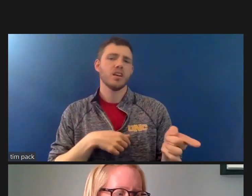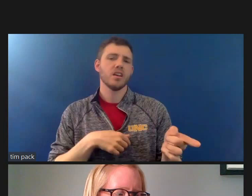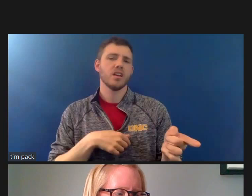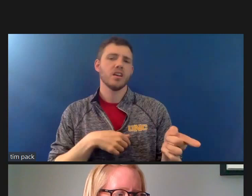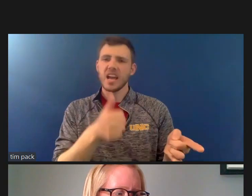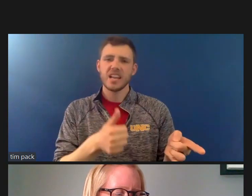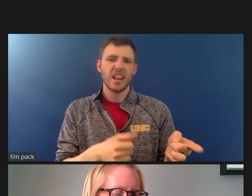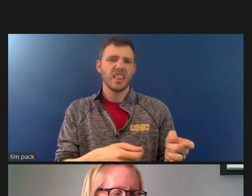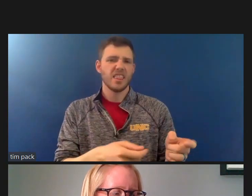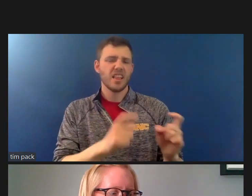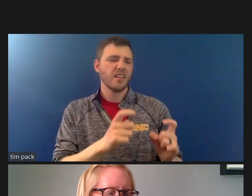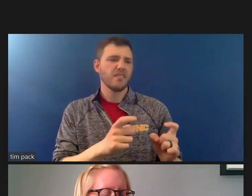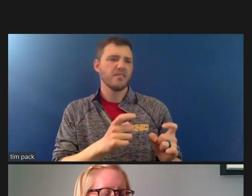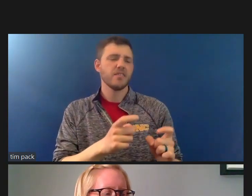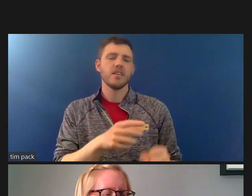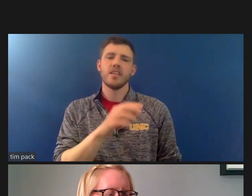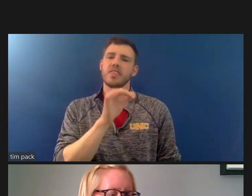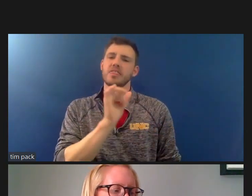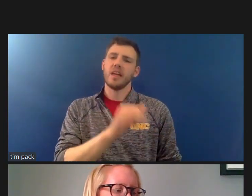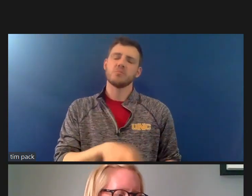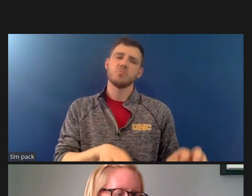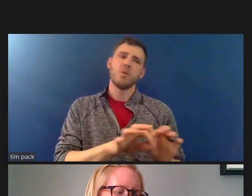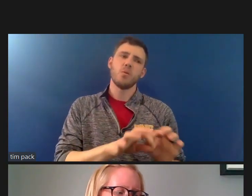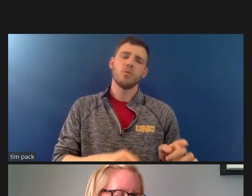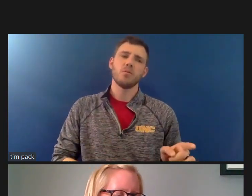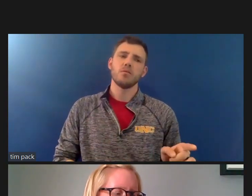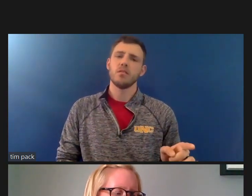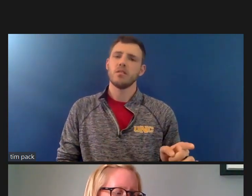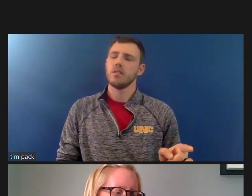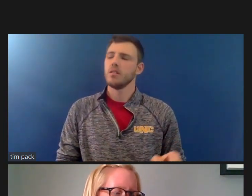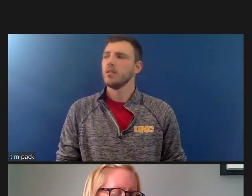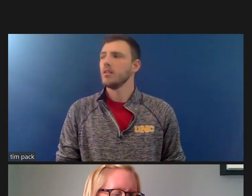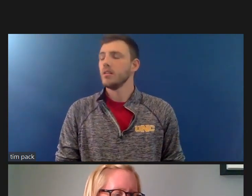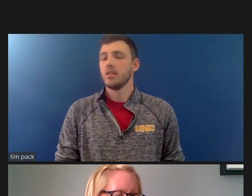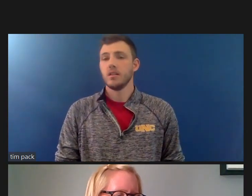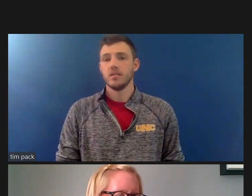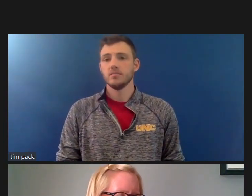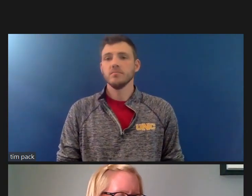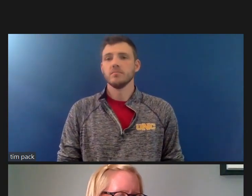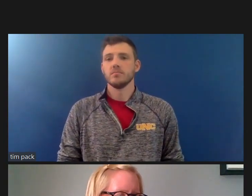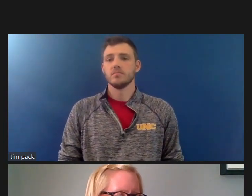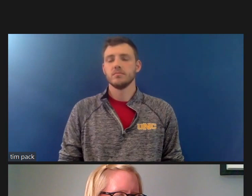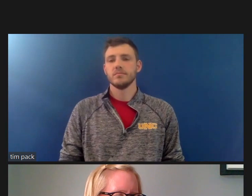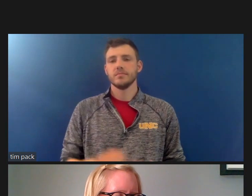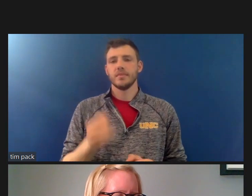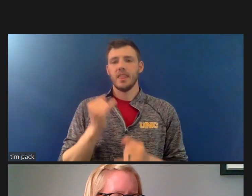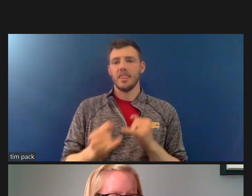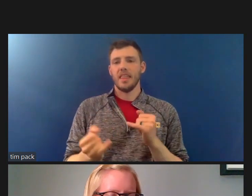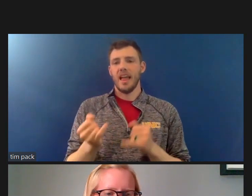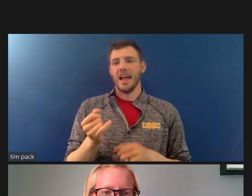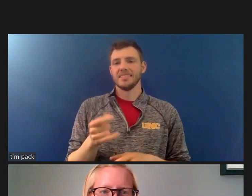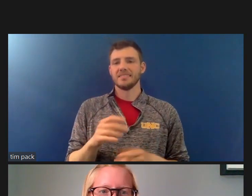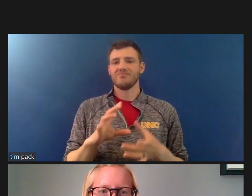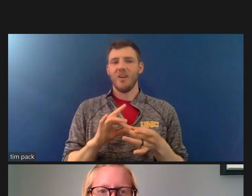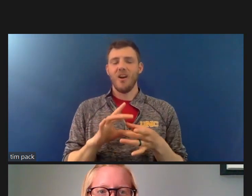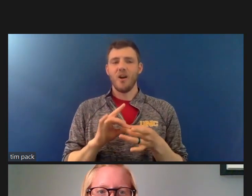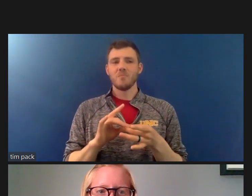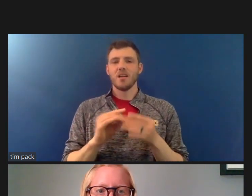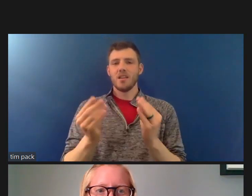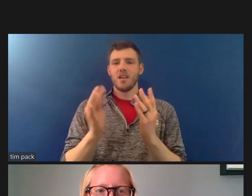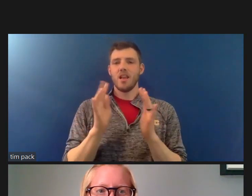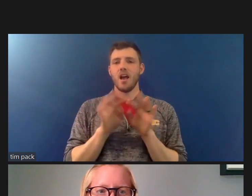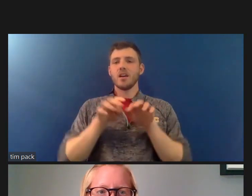at Matins over the placenta." This last piece of shop brought sniggers from the choir, who perched like blackbirds